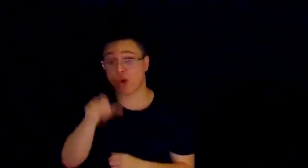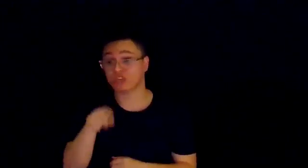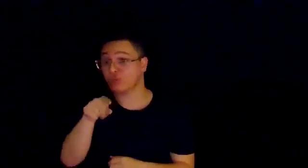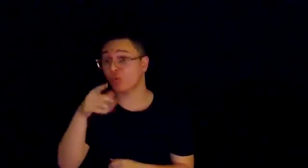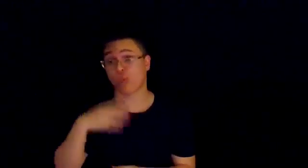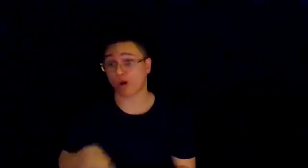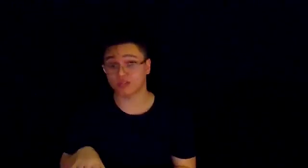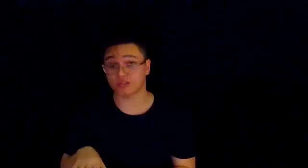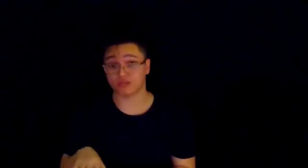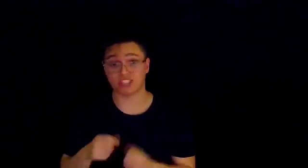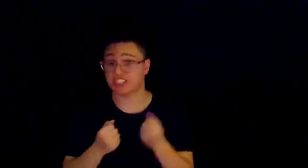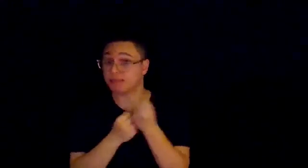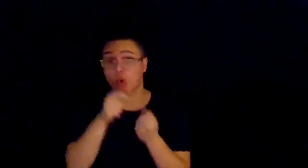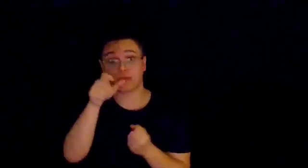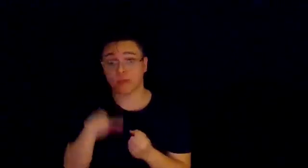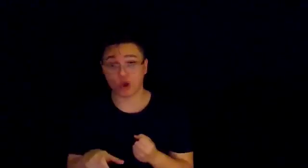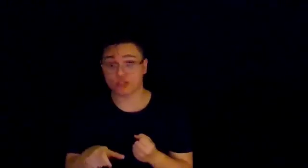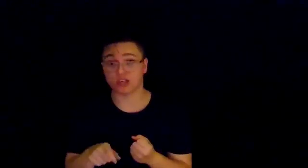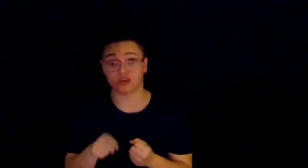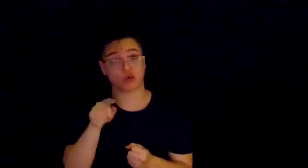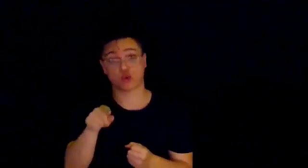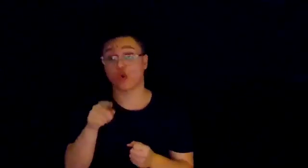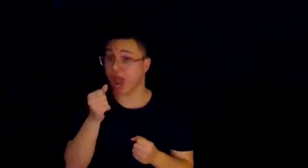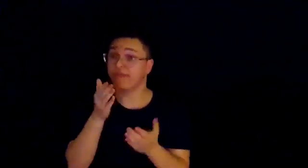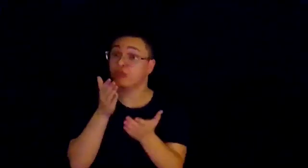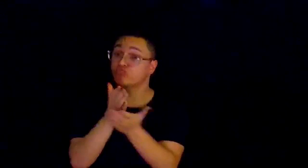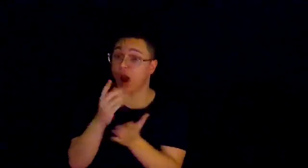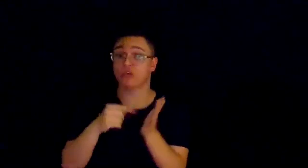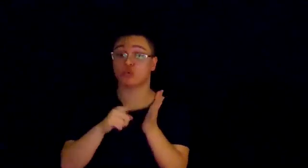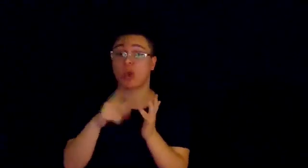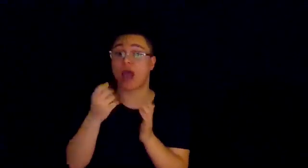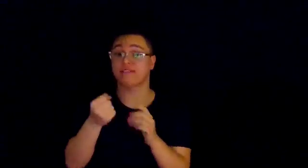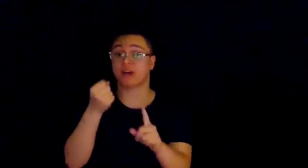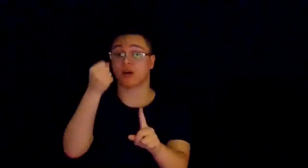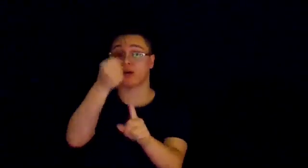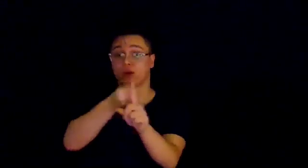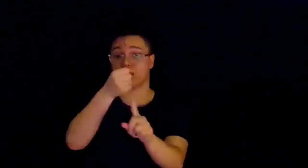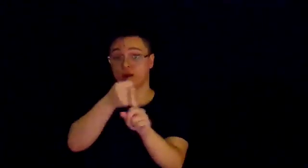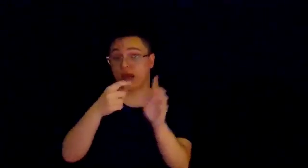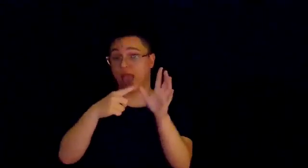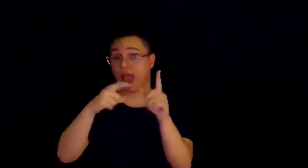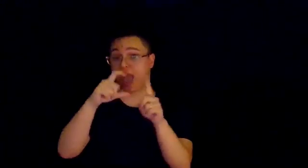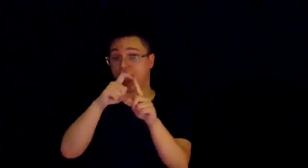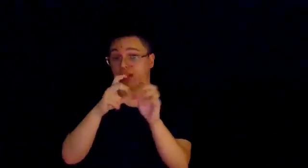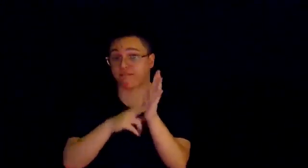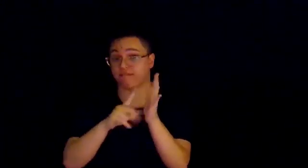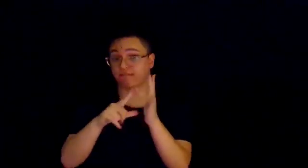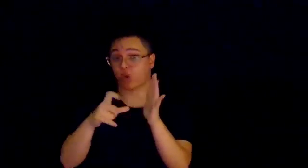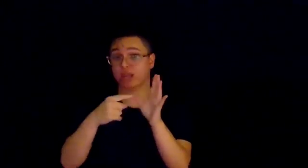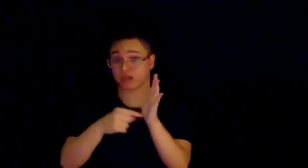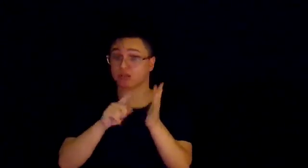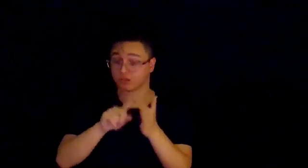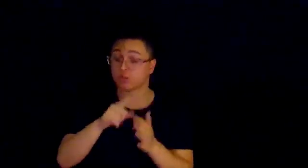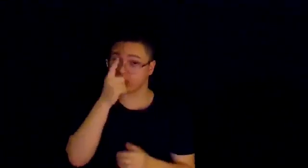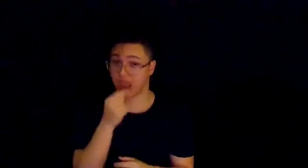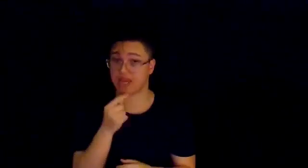In the meeting, you can bring anybody you like with you, anyone you want. You can bring a support person. You have the right to have an